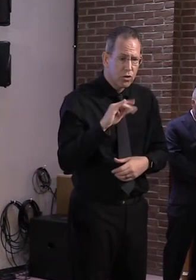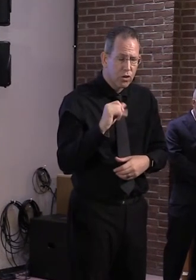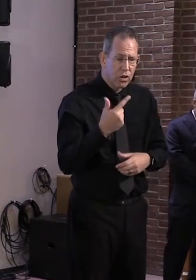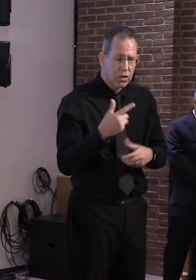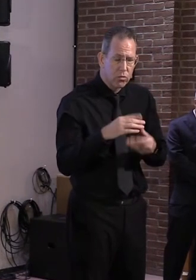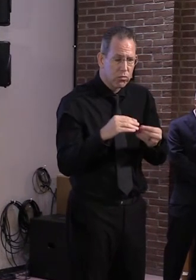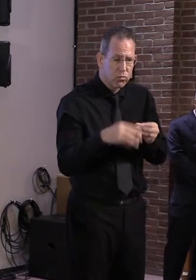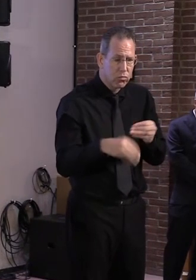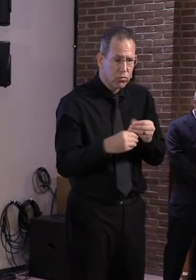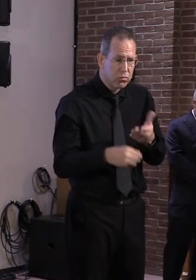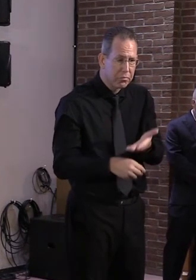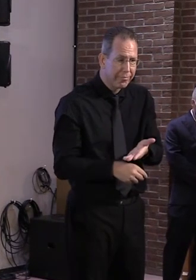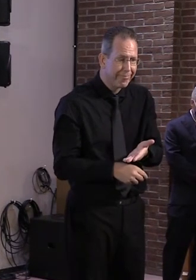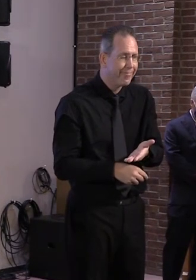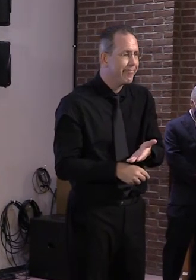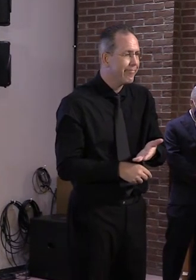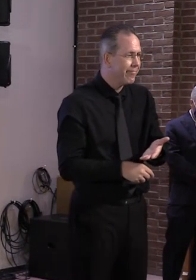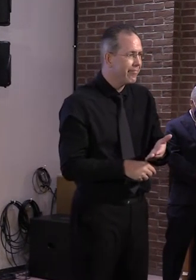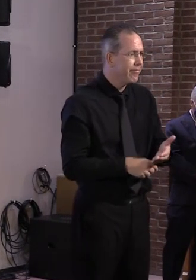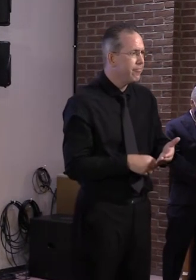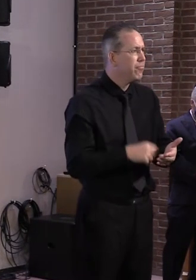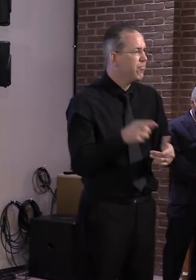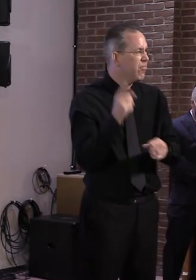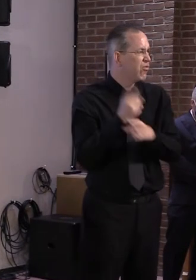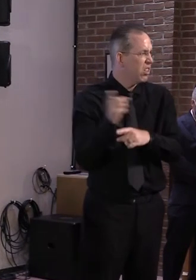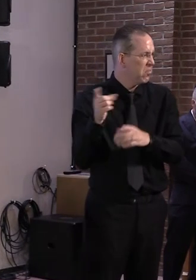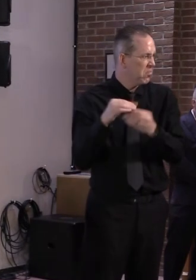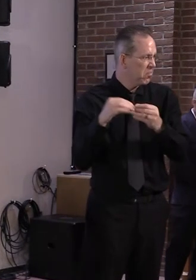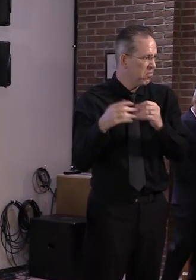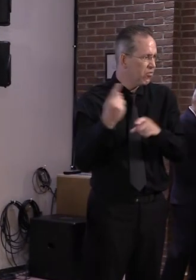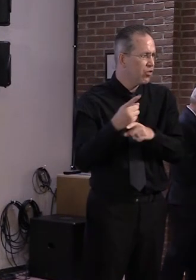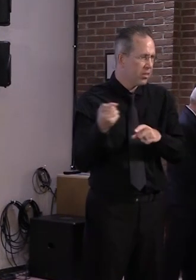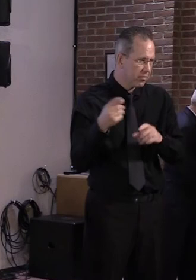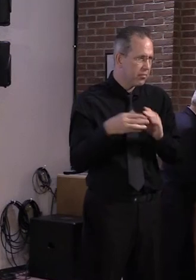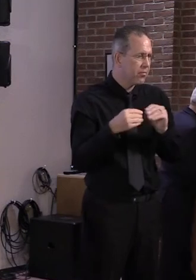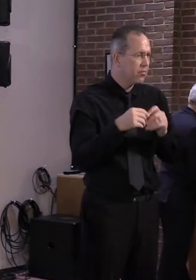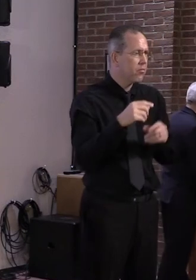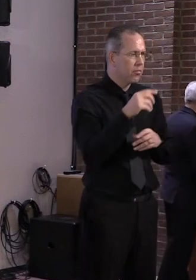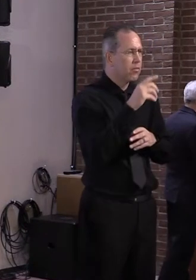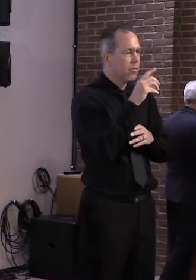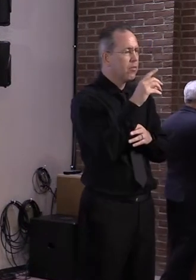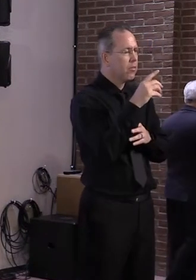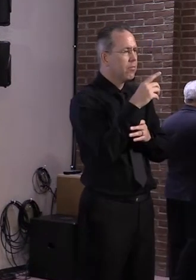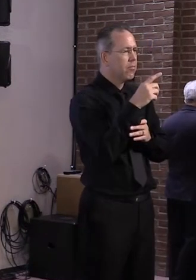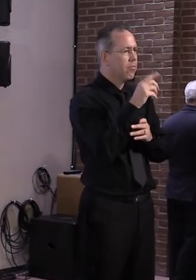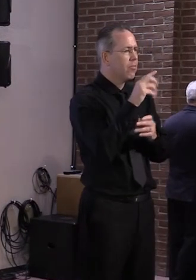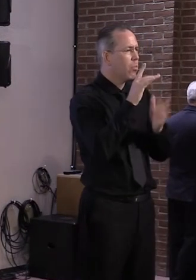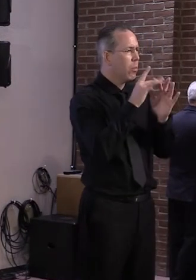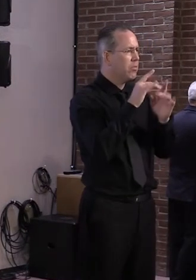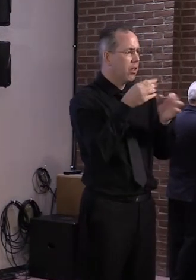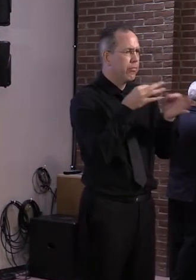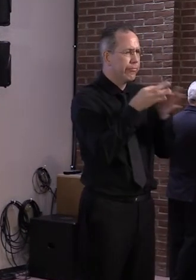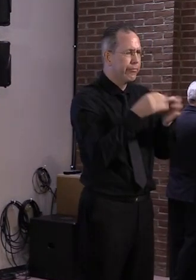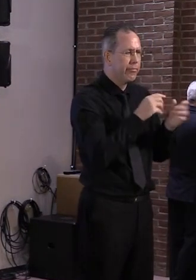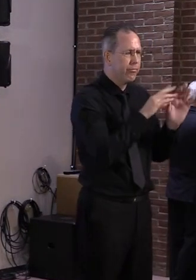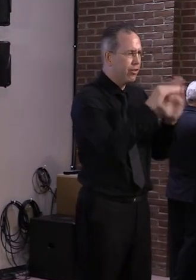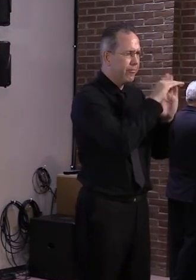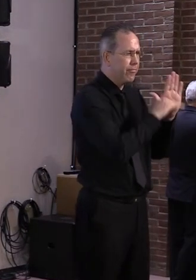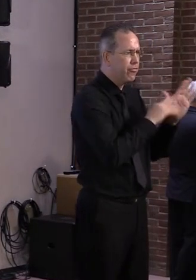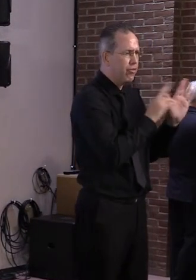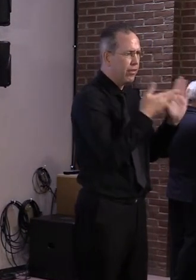No, Governor, you're right. There's information on the website, and I will just say that we have a